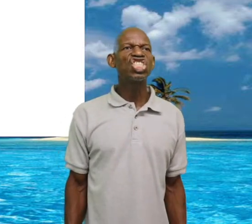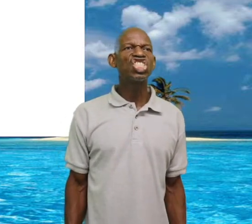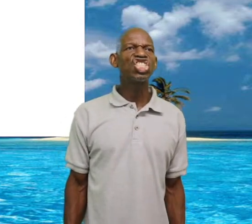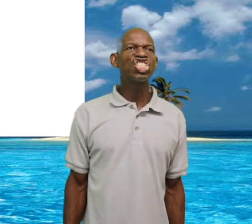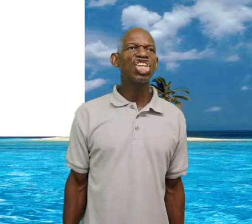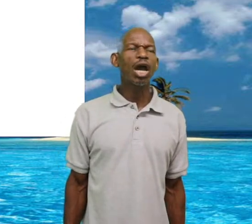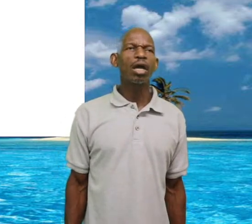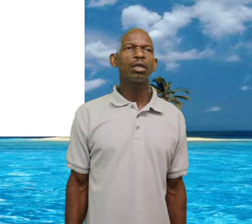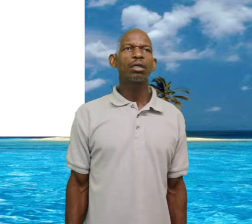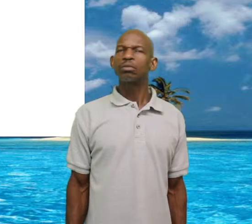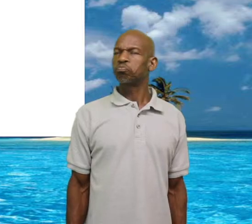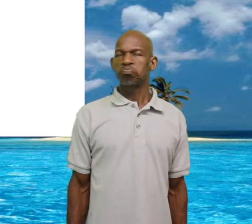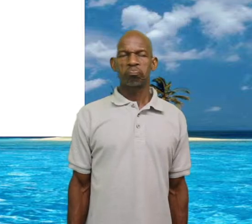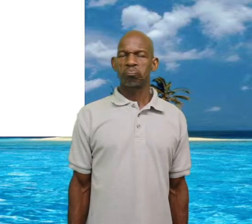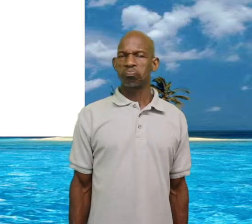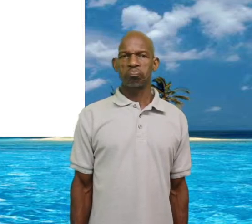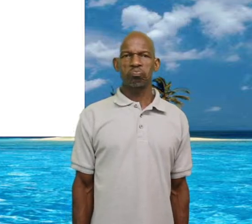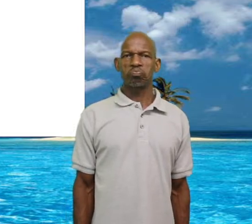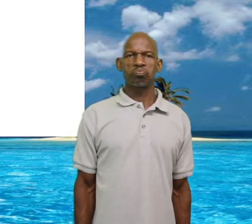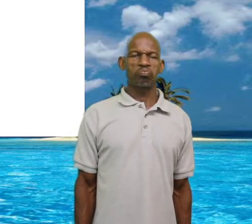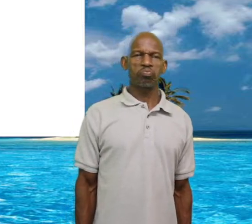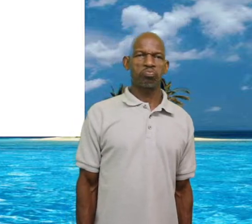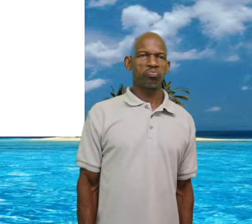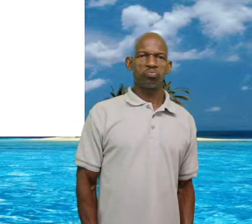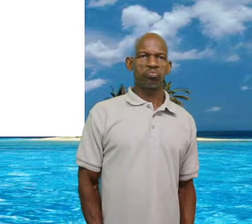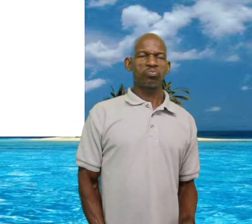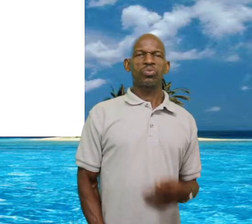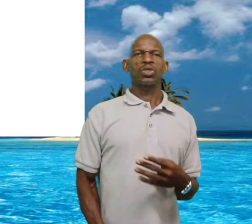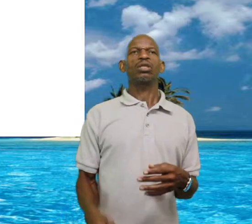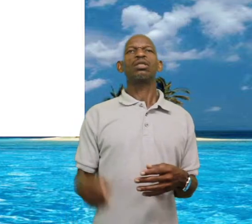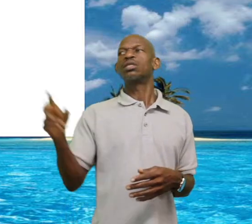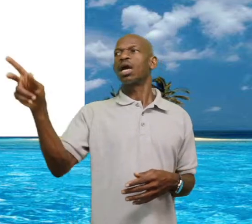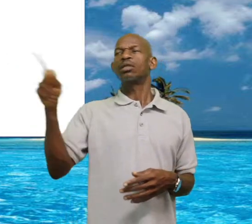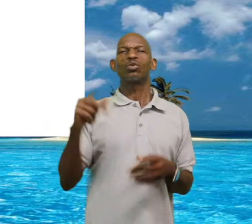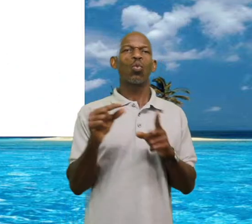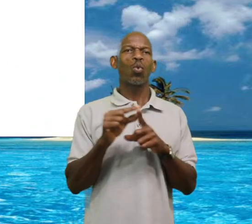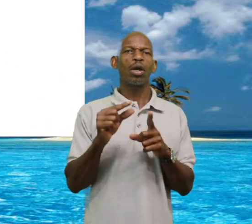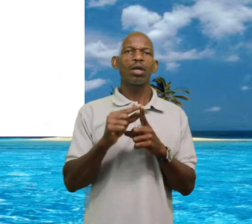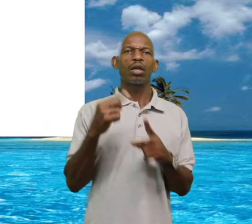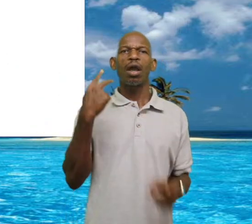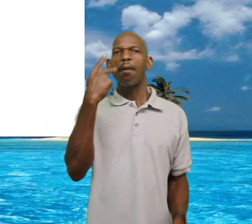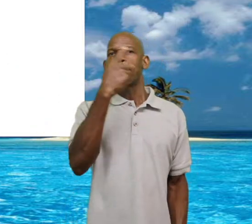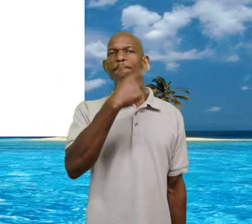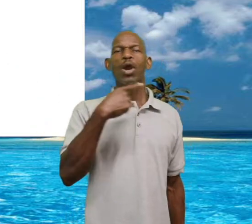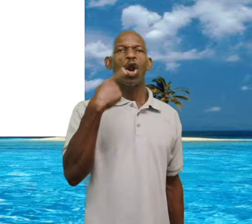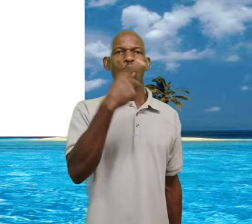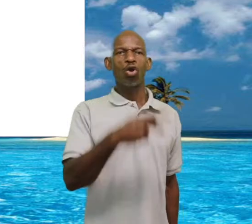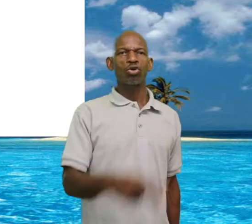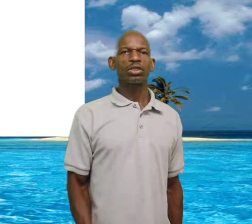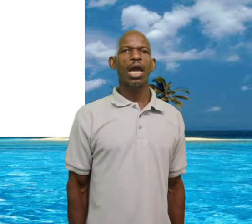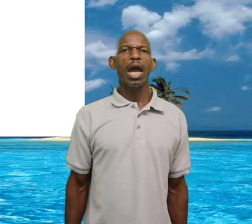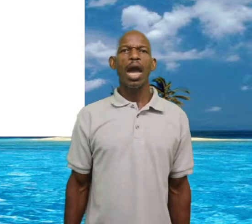It is quiet. It doesn't make a sound. So when you are saying this word, you are